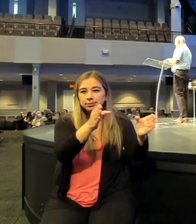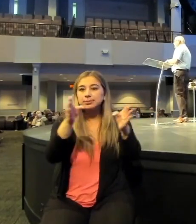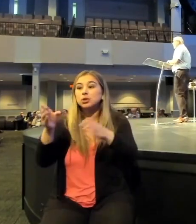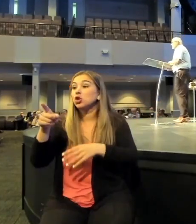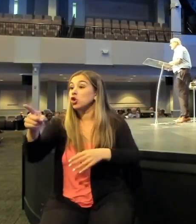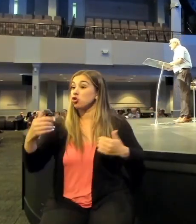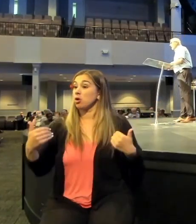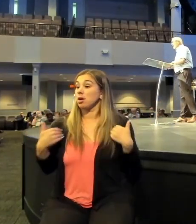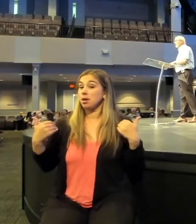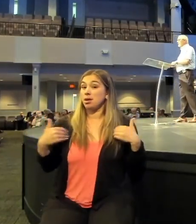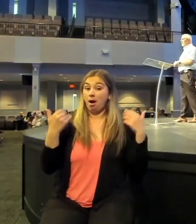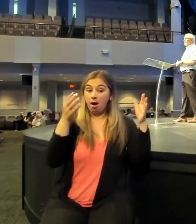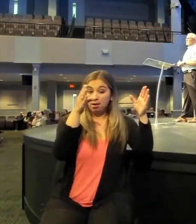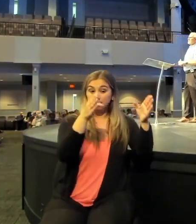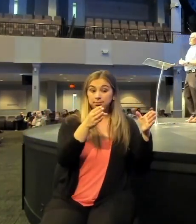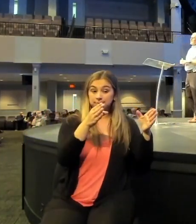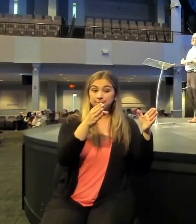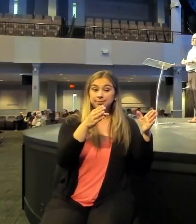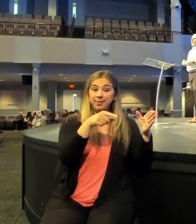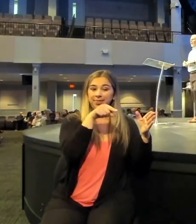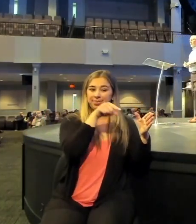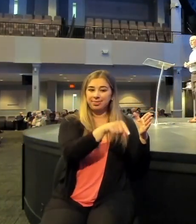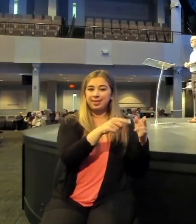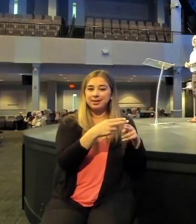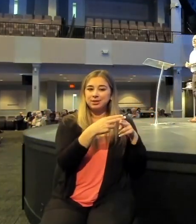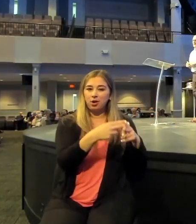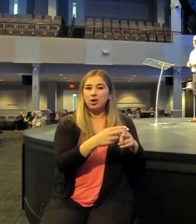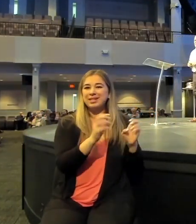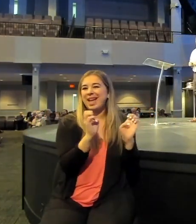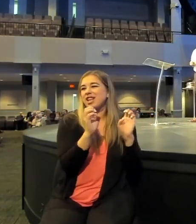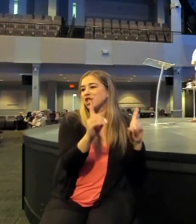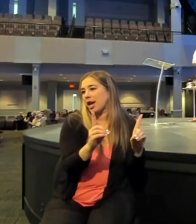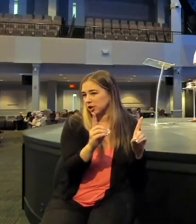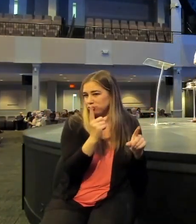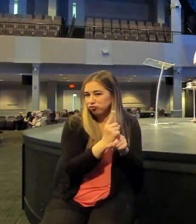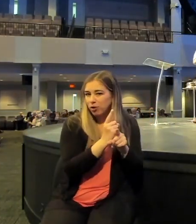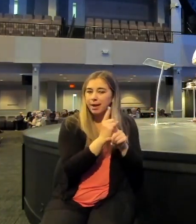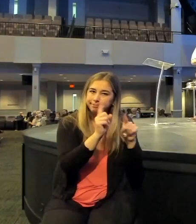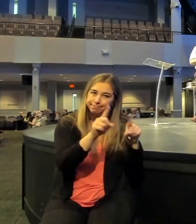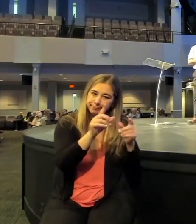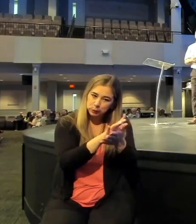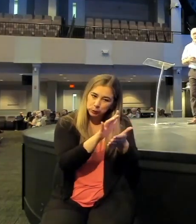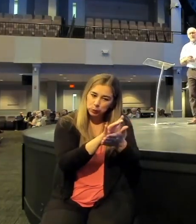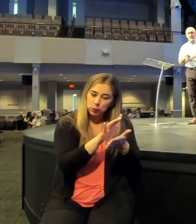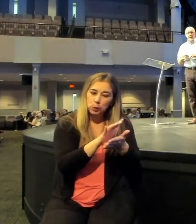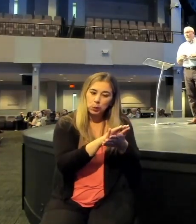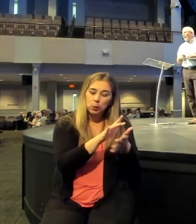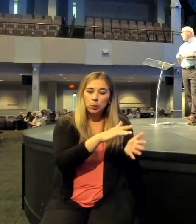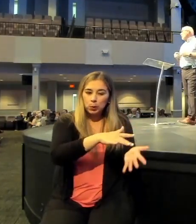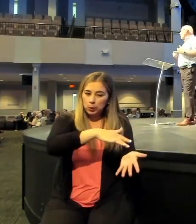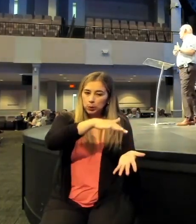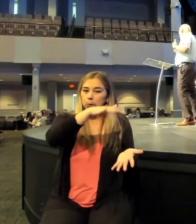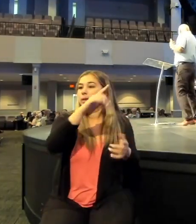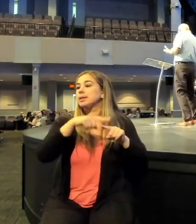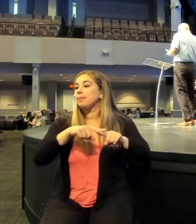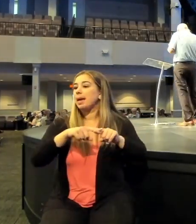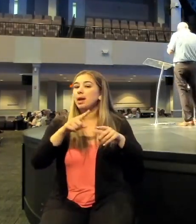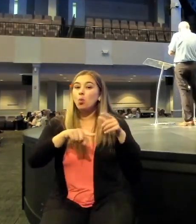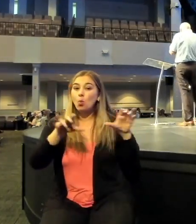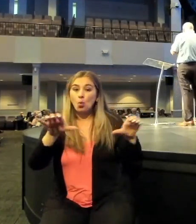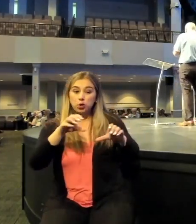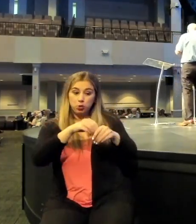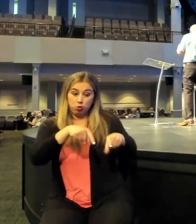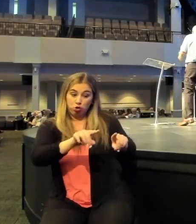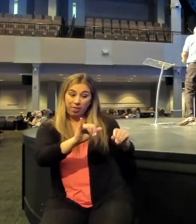When you're a young person, you have the season called education. You go to school. And depending on what you do in